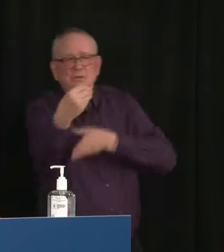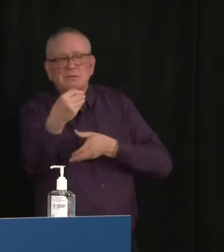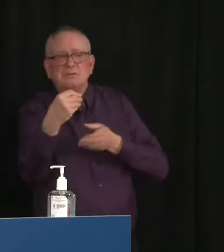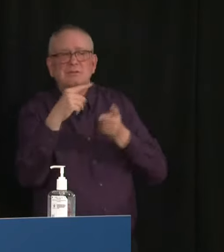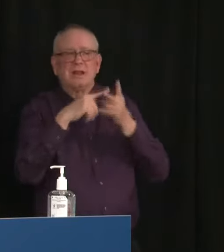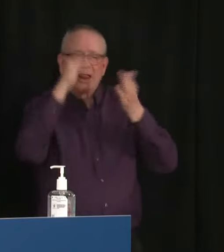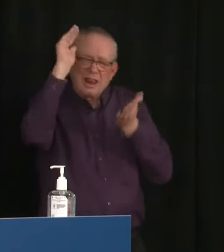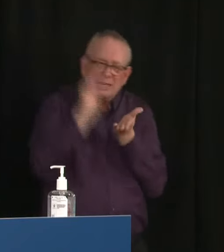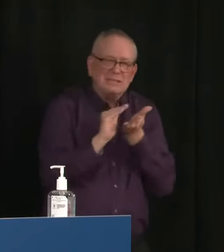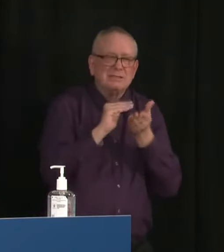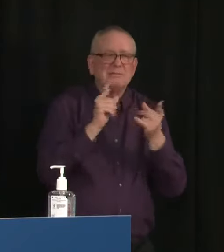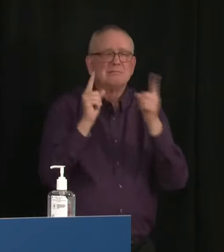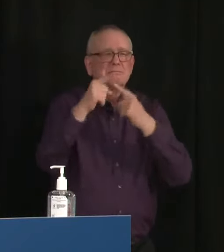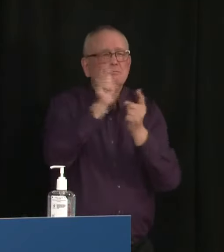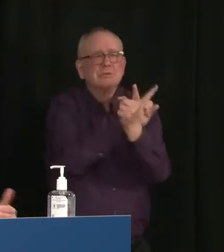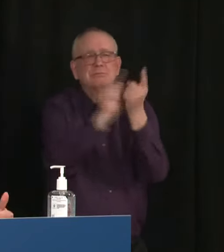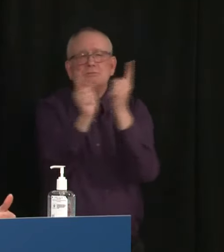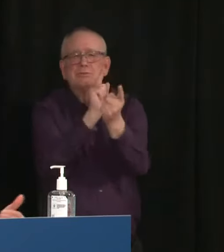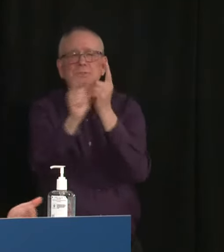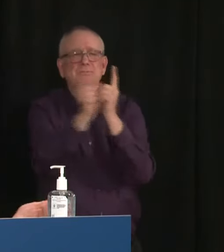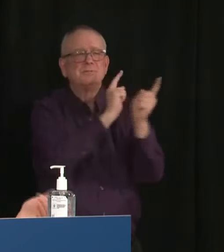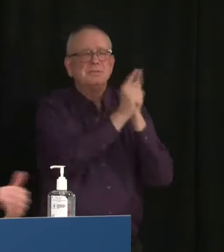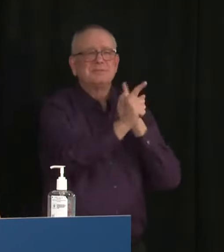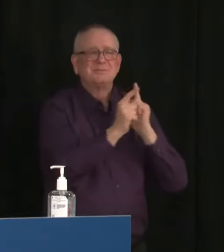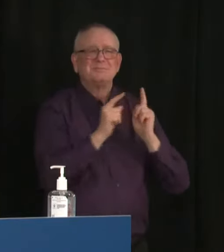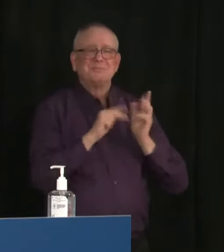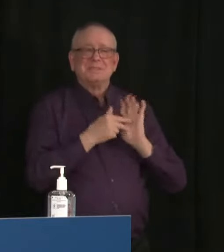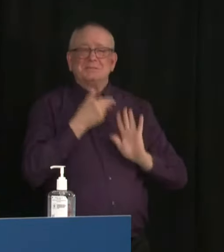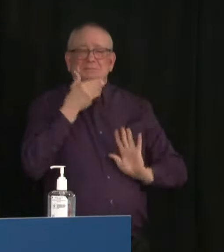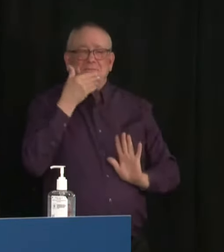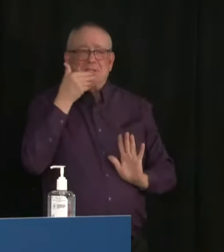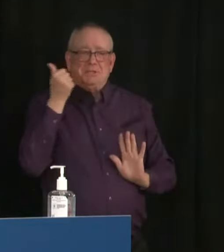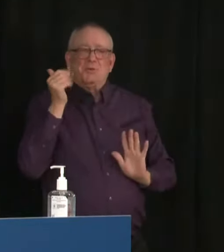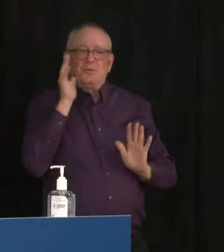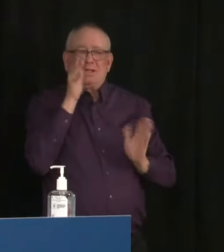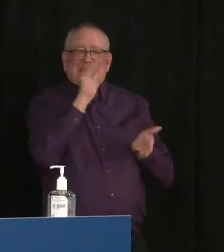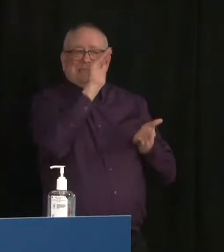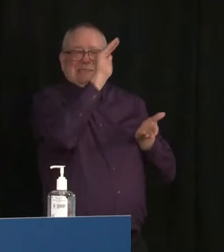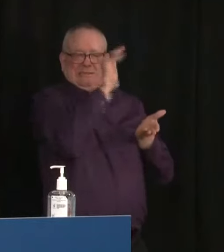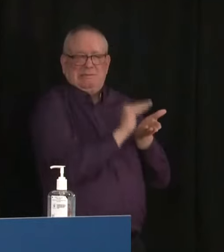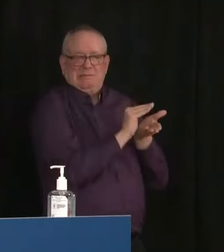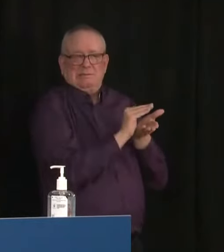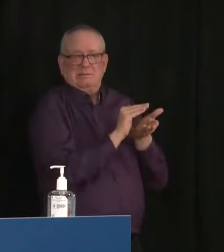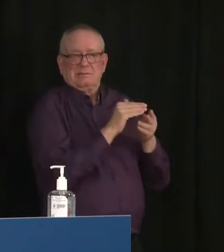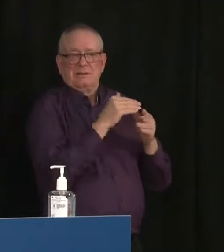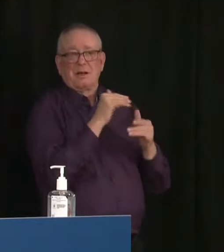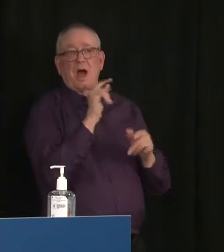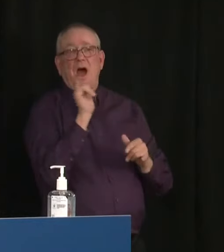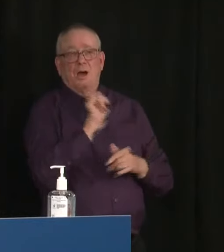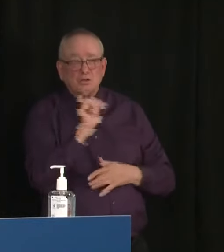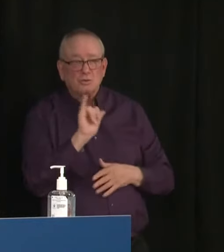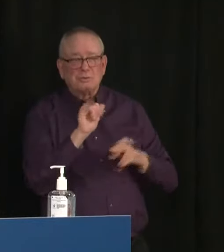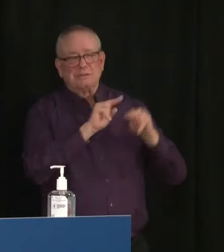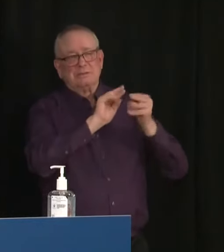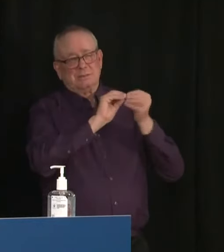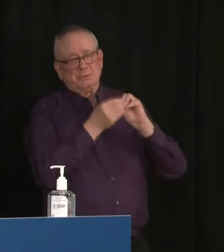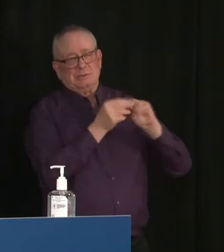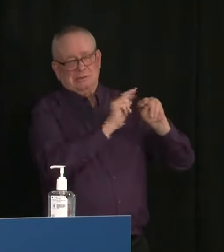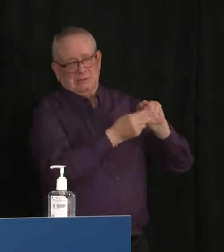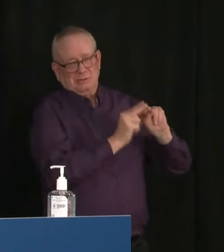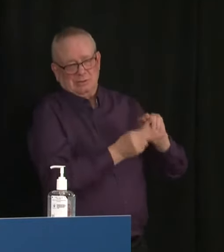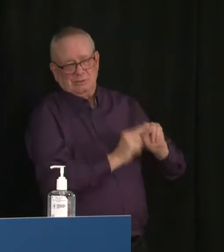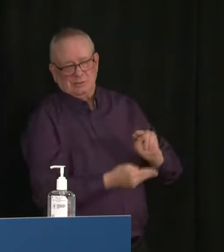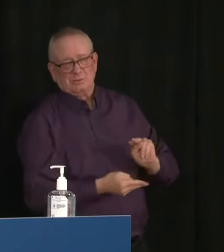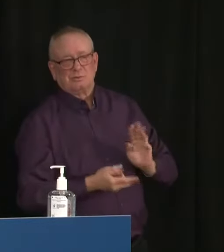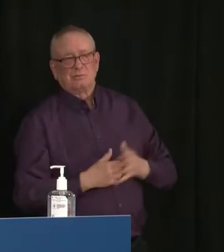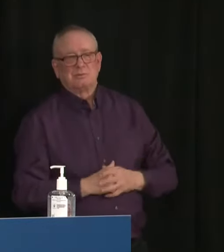can collectively move to not just slow the growth, but actually bend that curve down and decrease our cases. Is